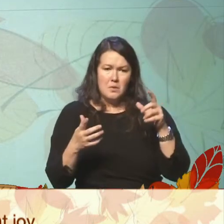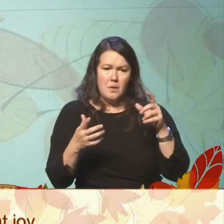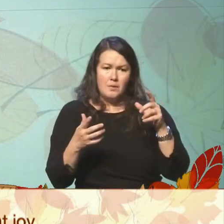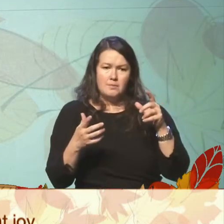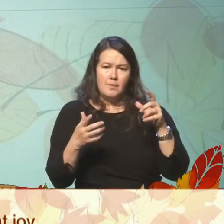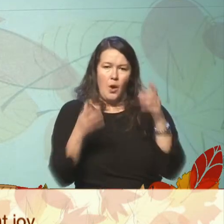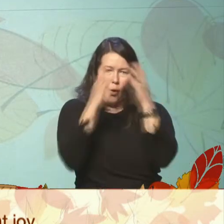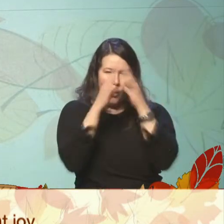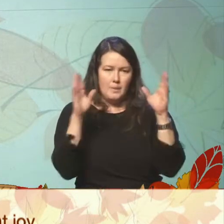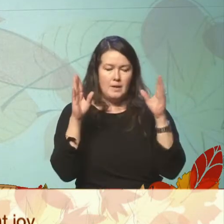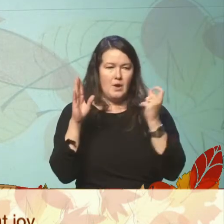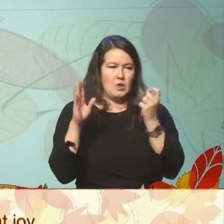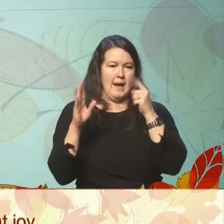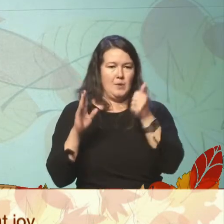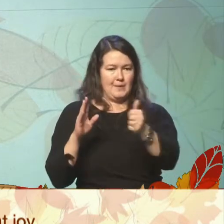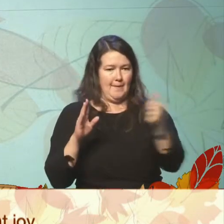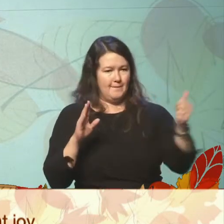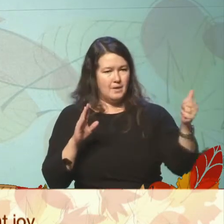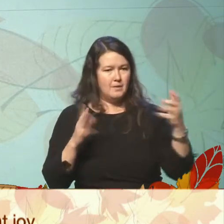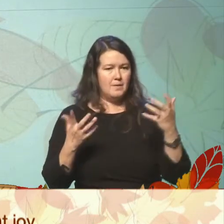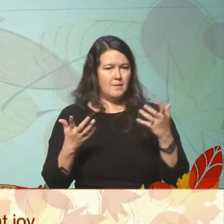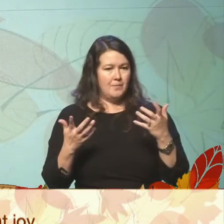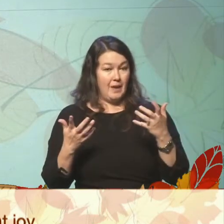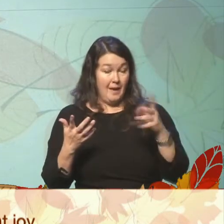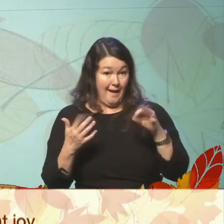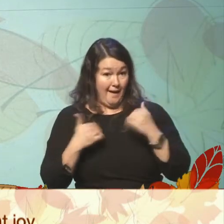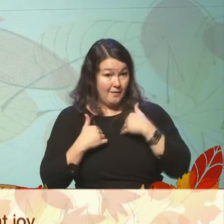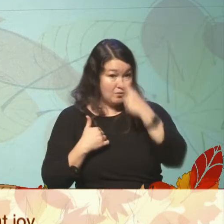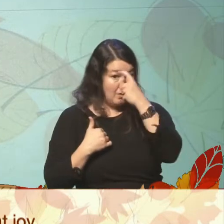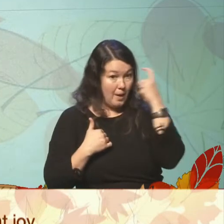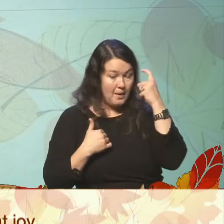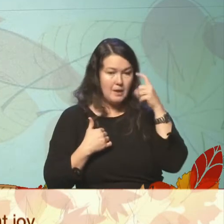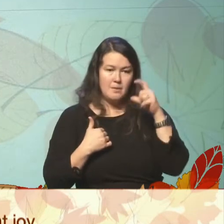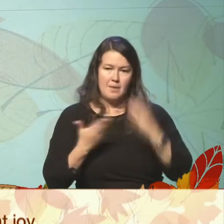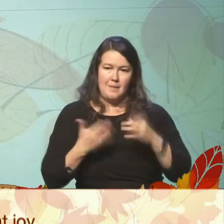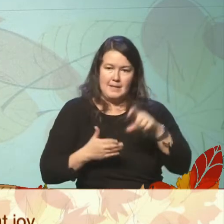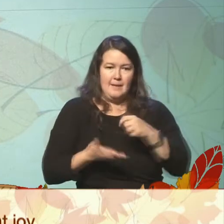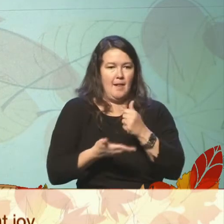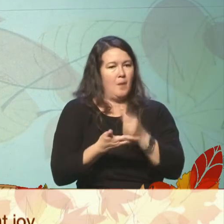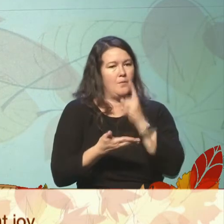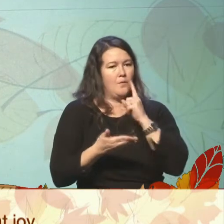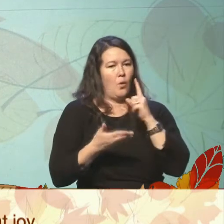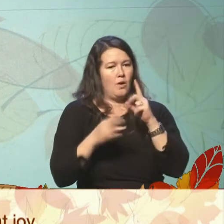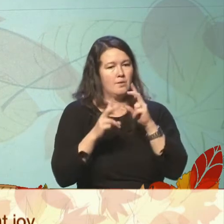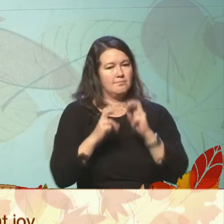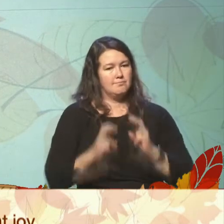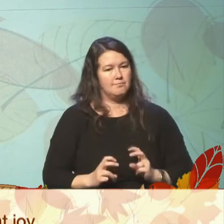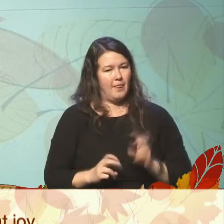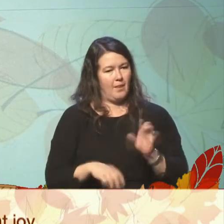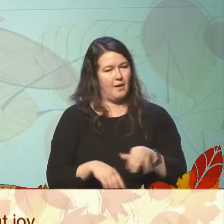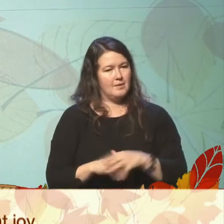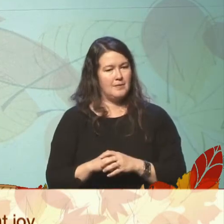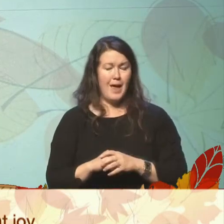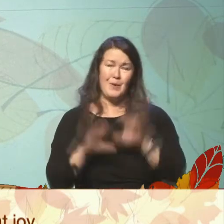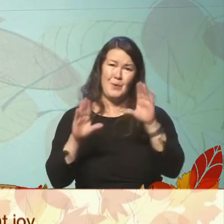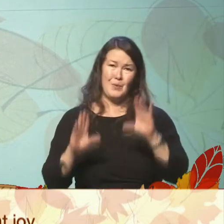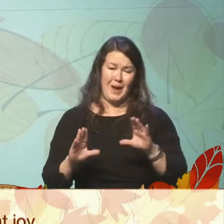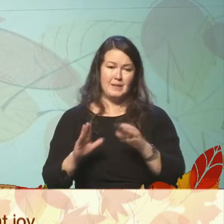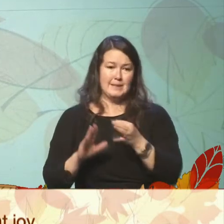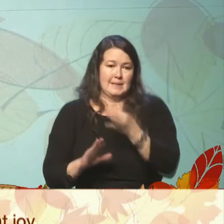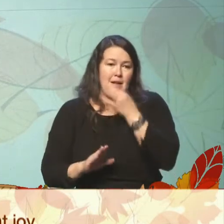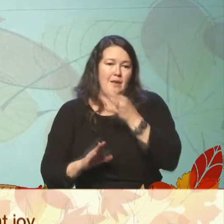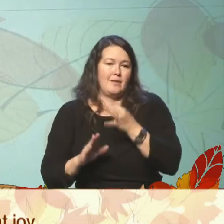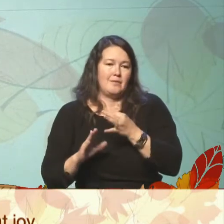is of such a nature that you just need help processing that through. And a great therapist can do that, all right? So to help